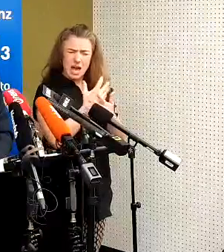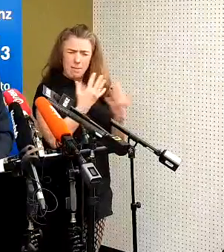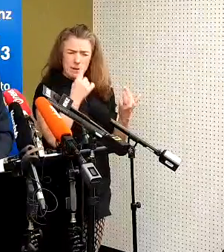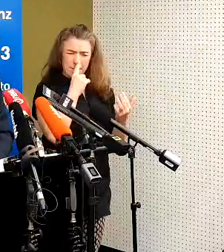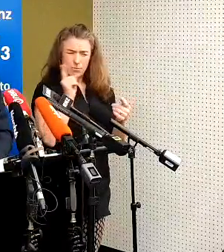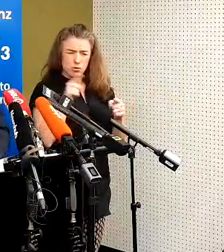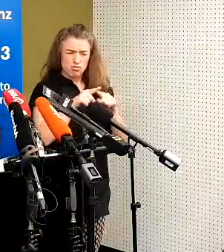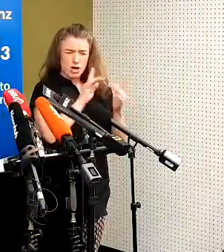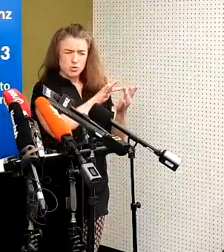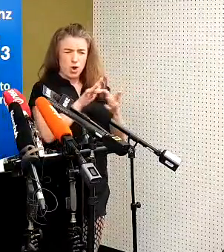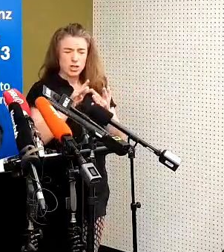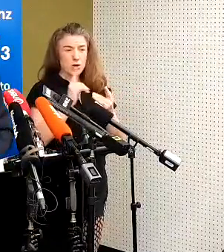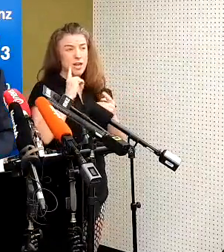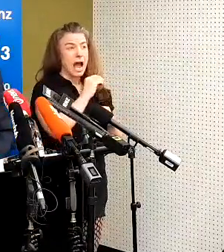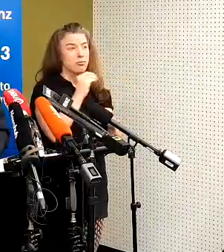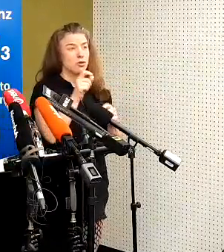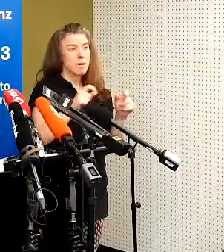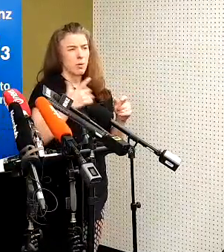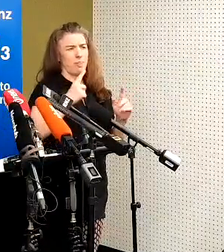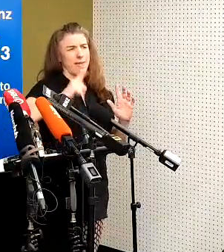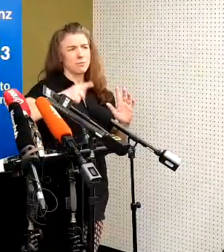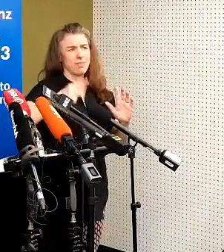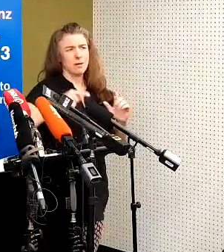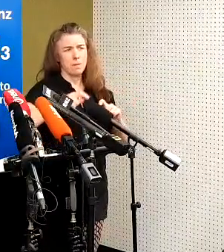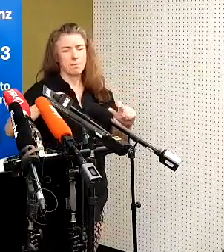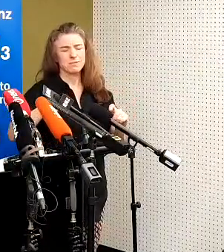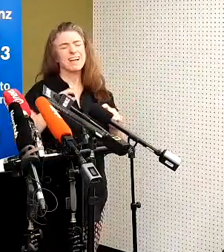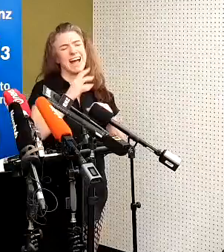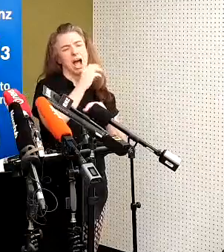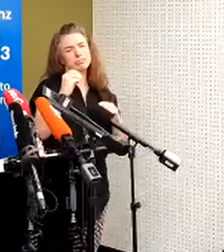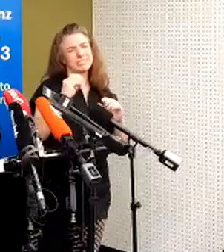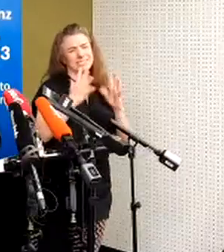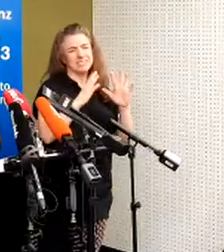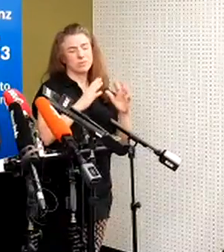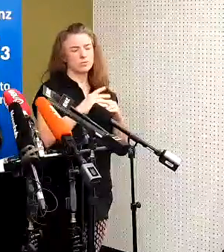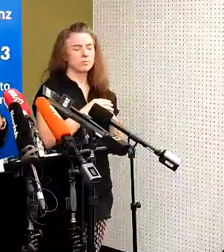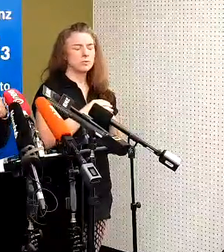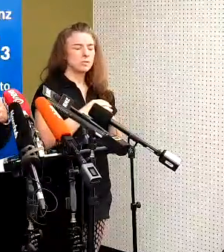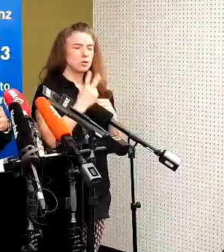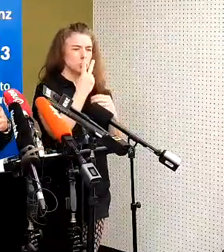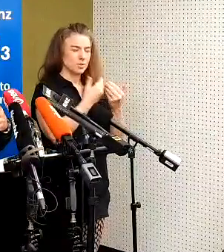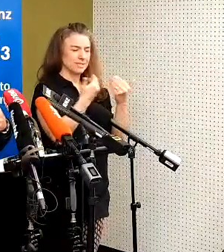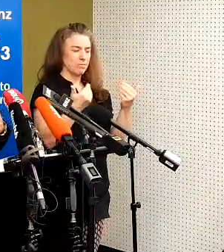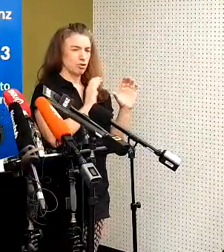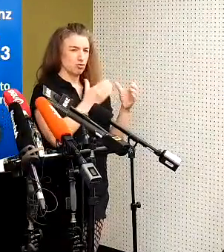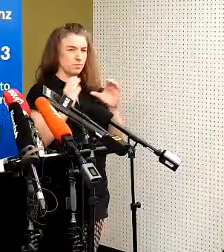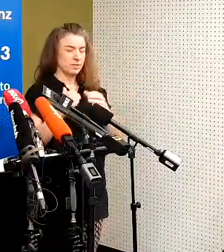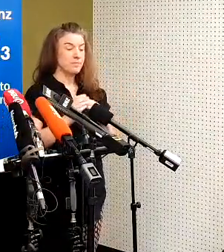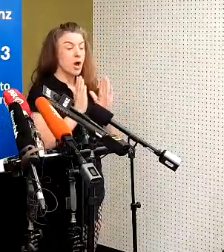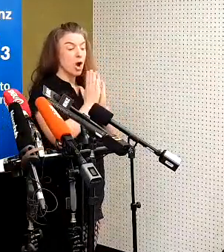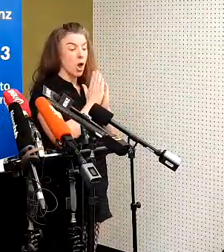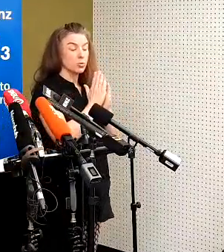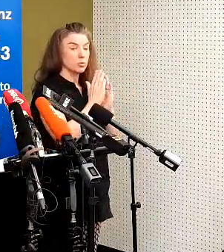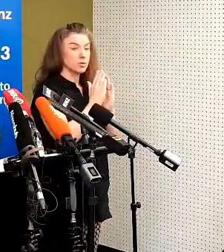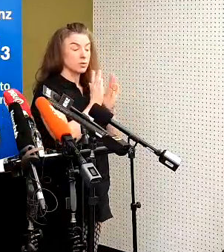or are we talking the thousands? Oh, hundreds. So and recalling there are these two distinct groups. So the close contacts actually would be,